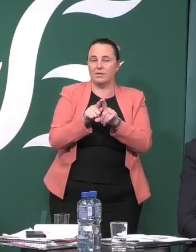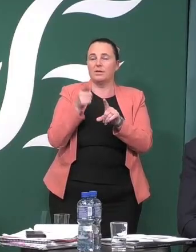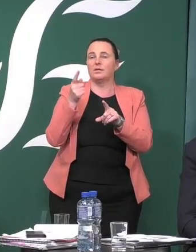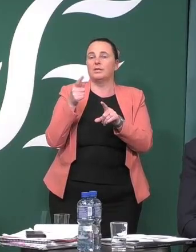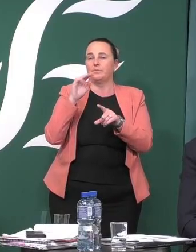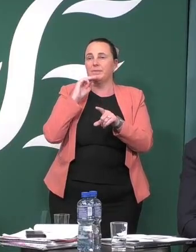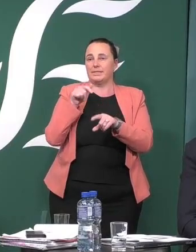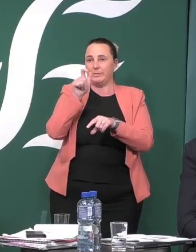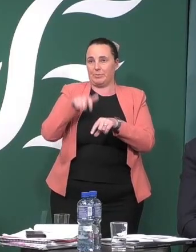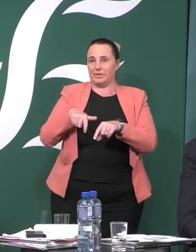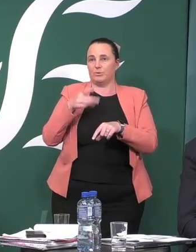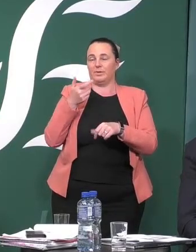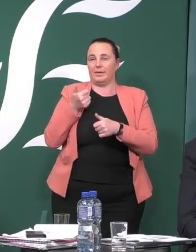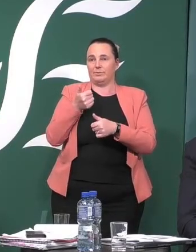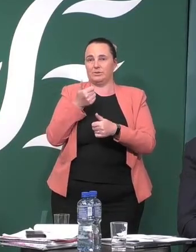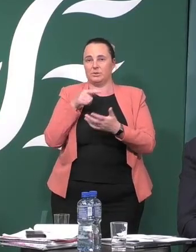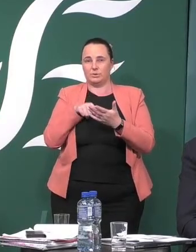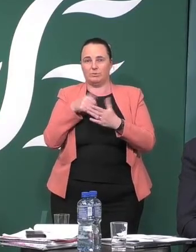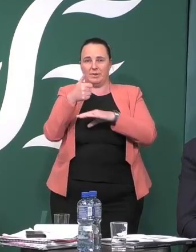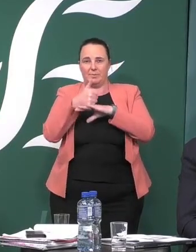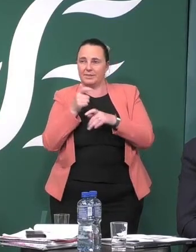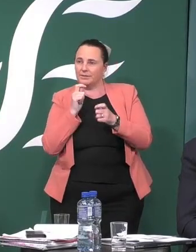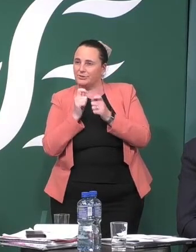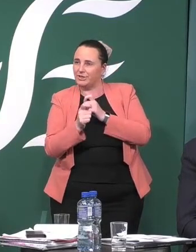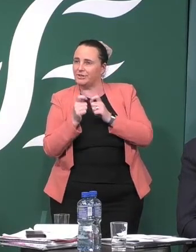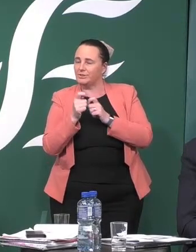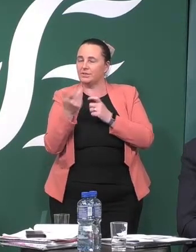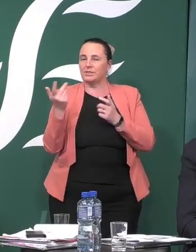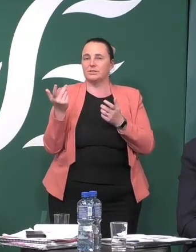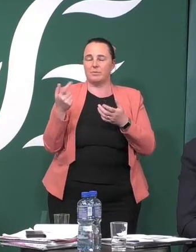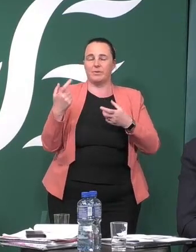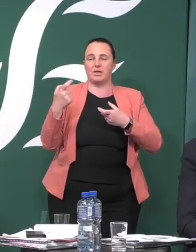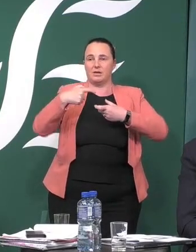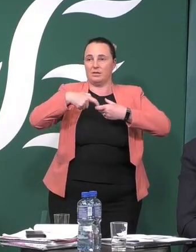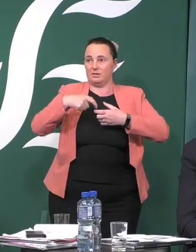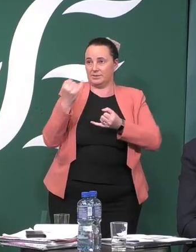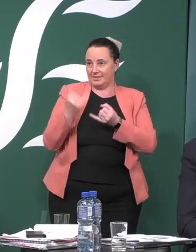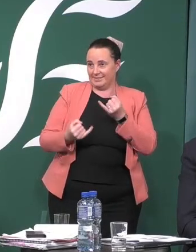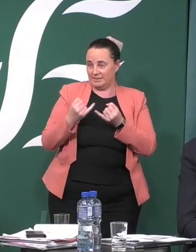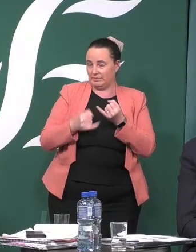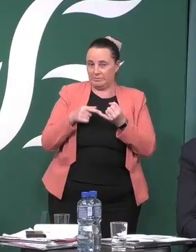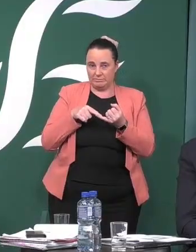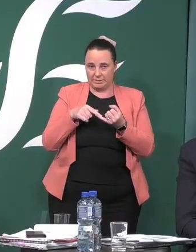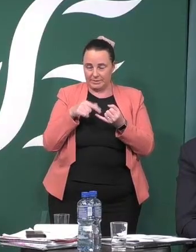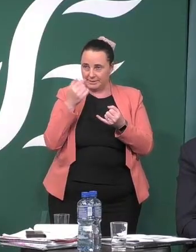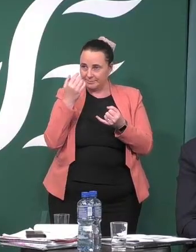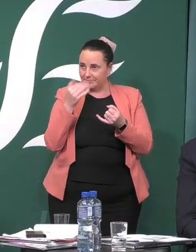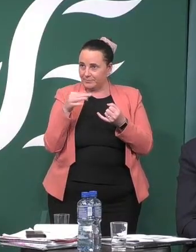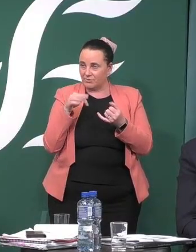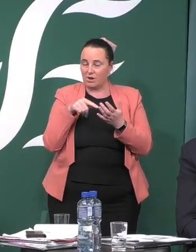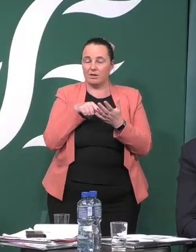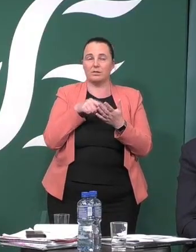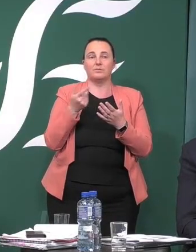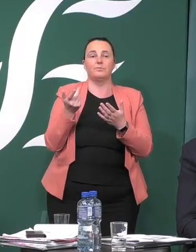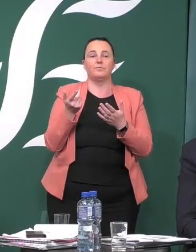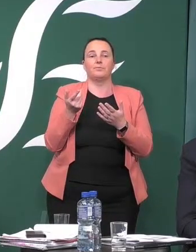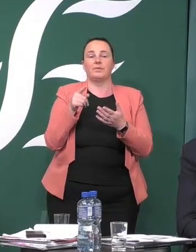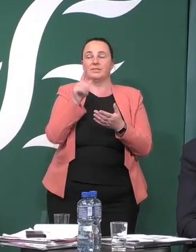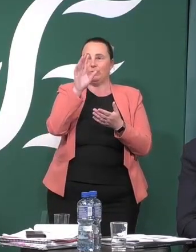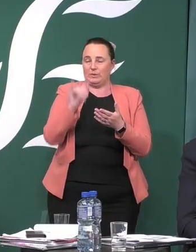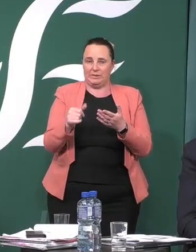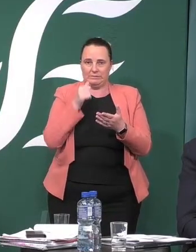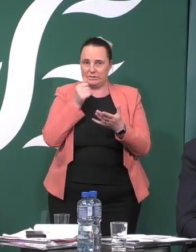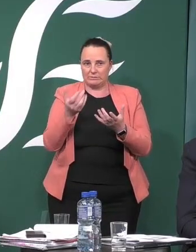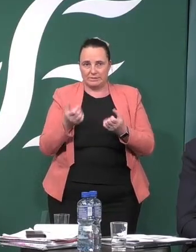people will be able to request basic changes. So apart from maybe contact details being incorrect, which might be the source for why